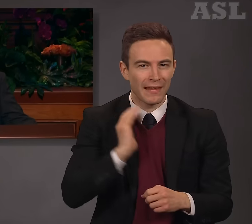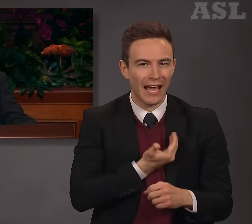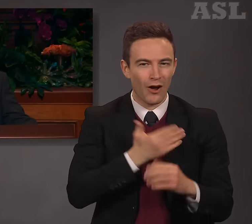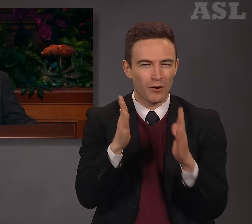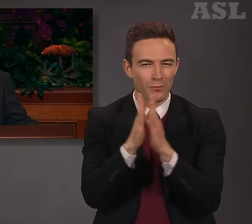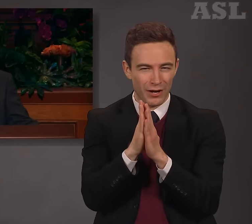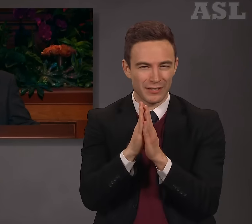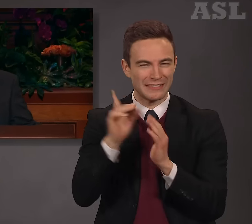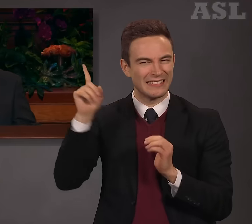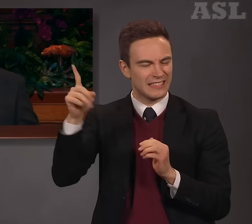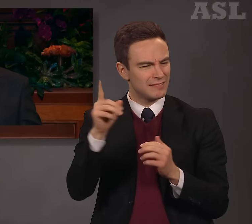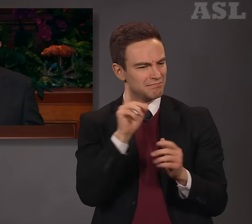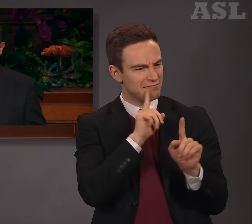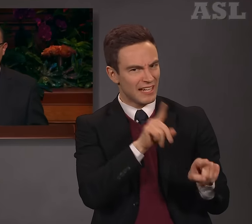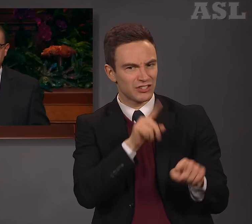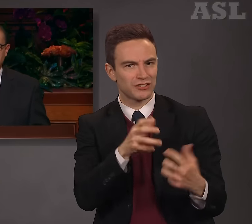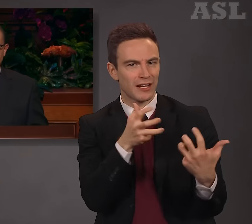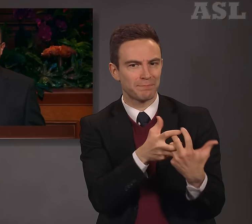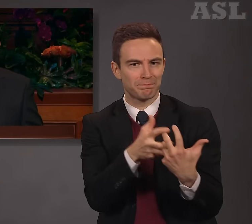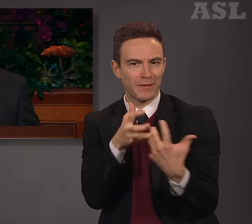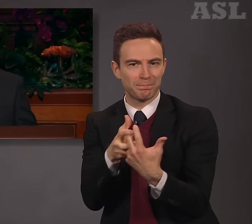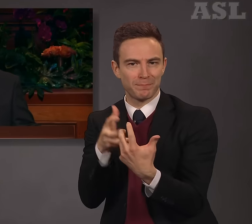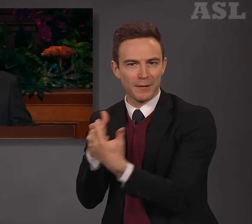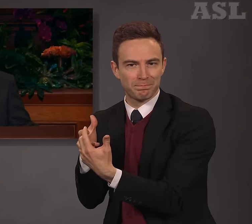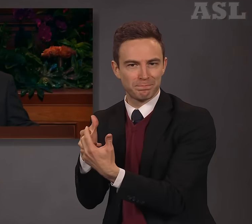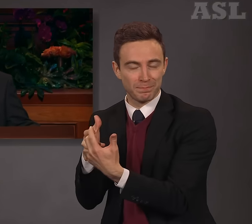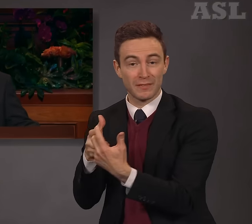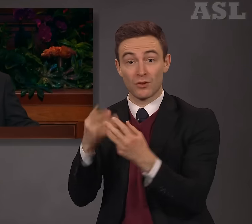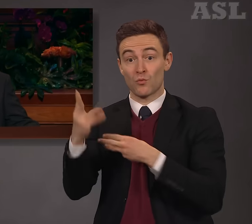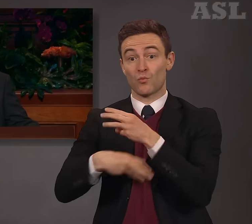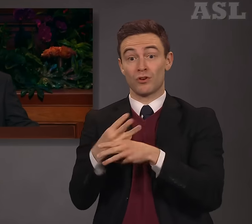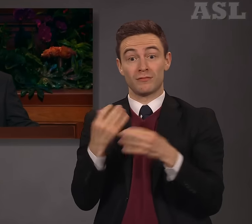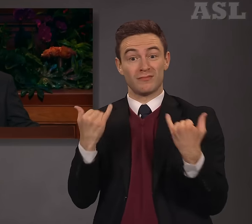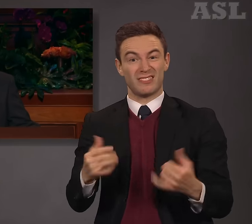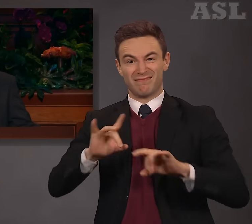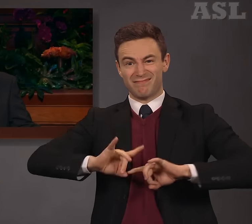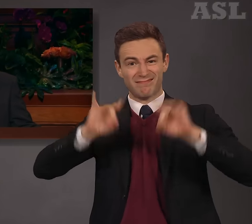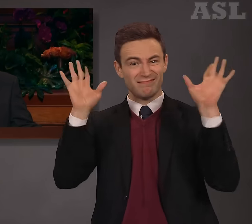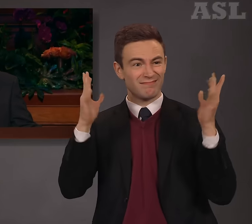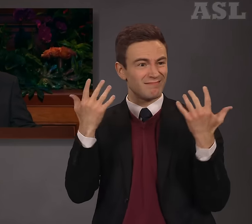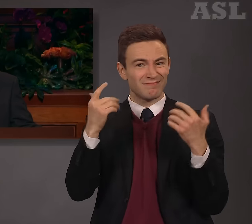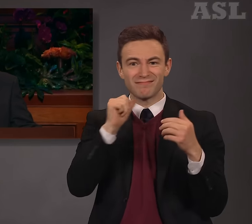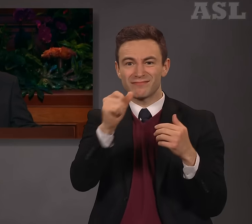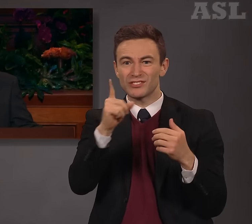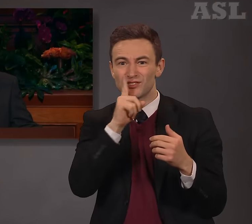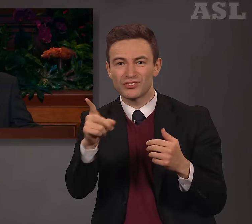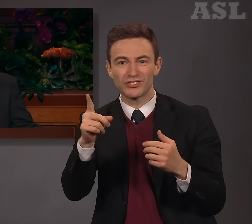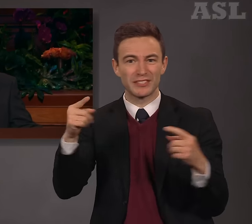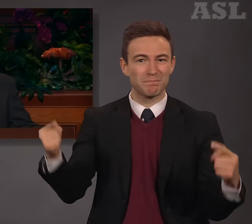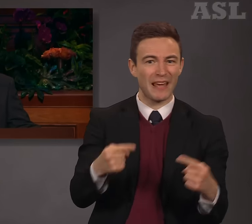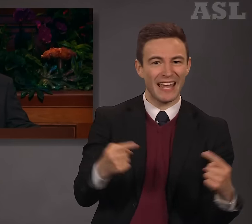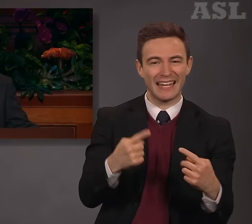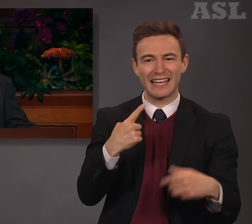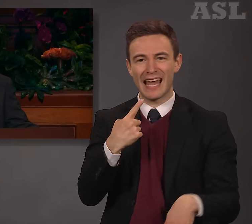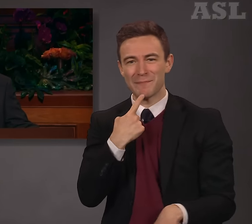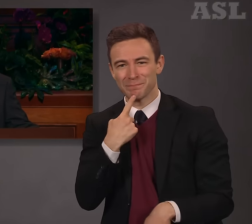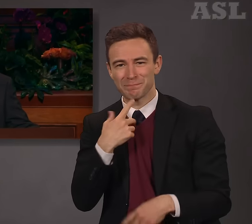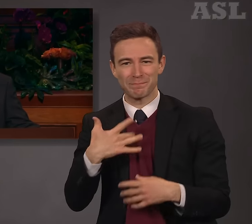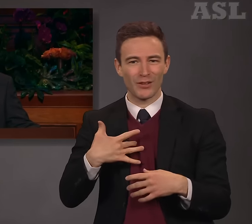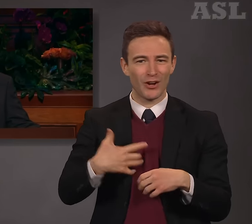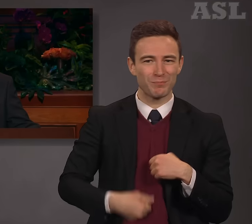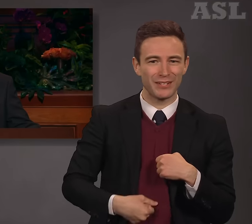in a personalized way. In a world going through times of uncertainty, pain, disappointment, and